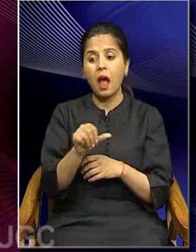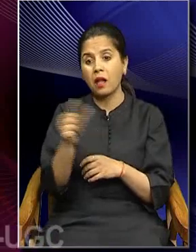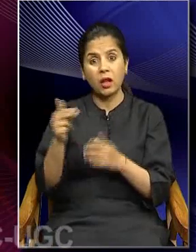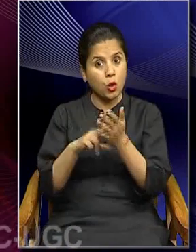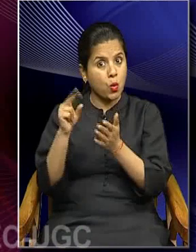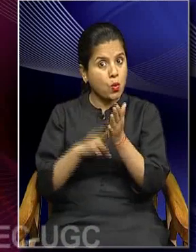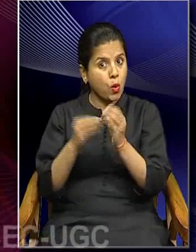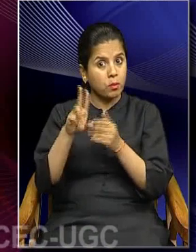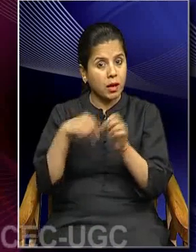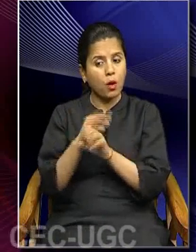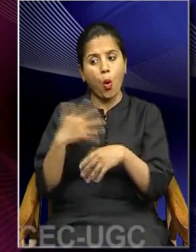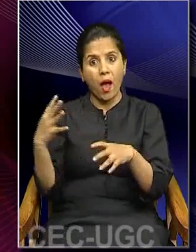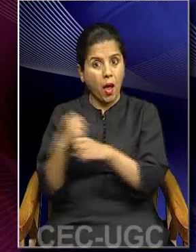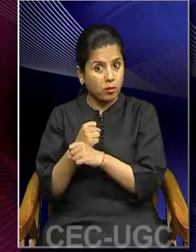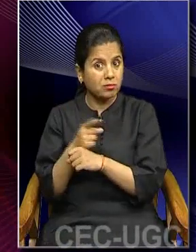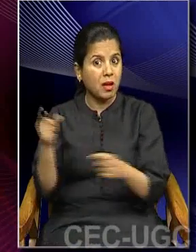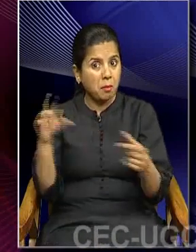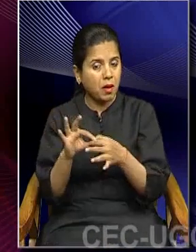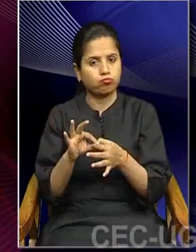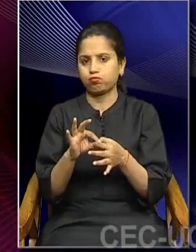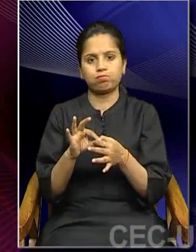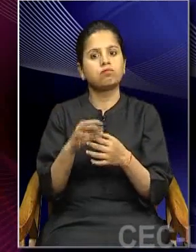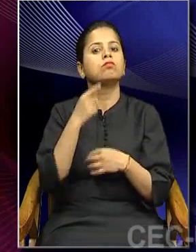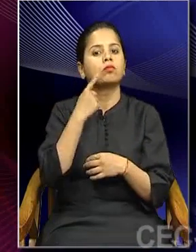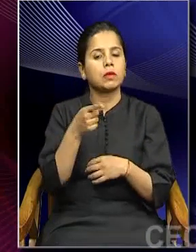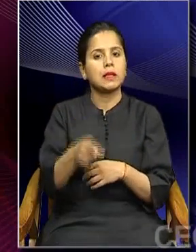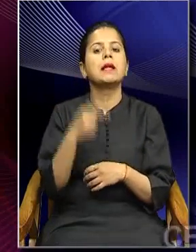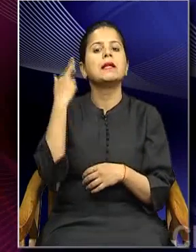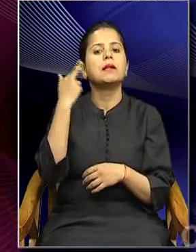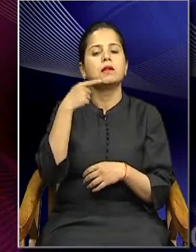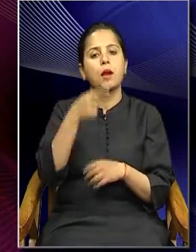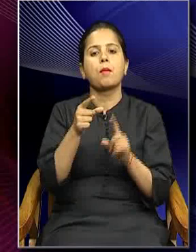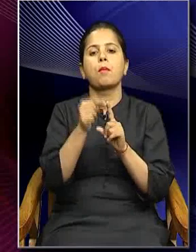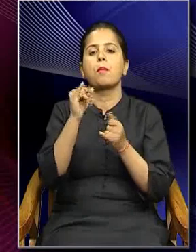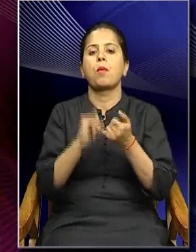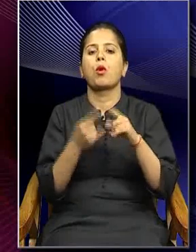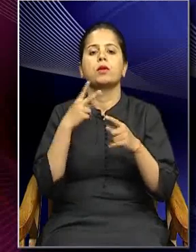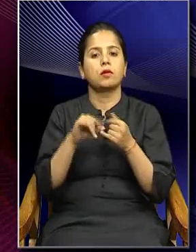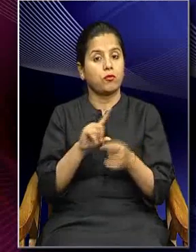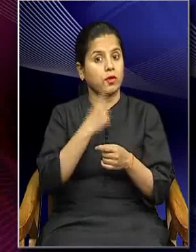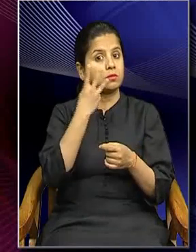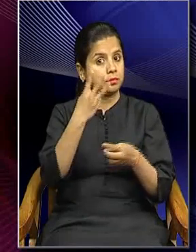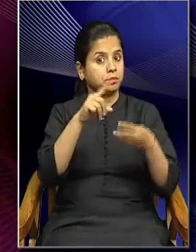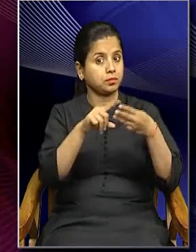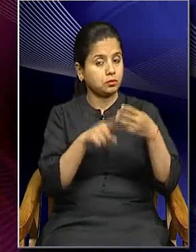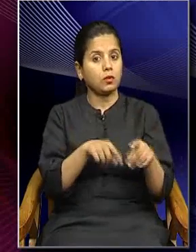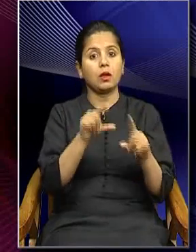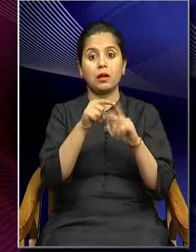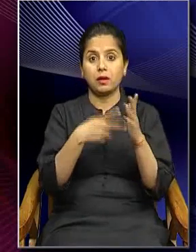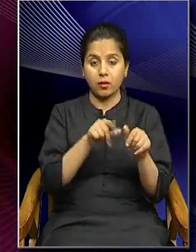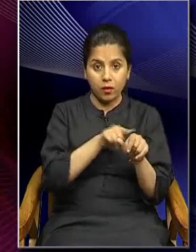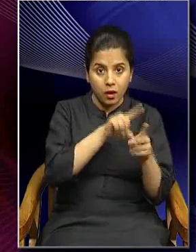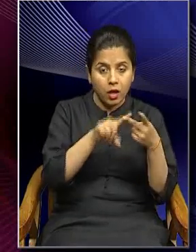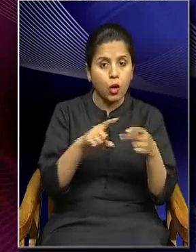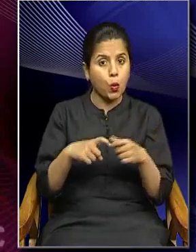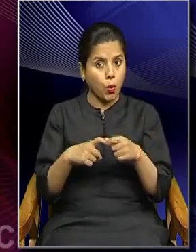or absences. That is why they are called positives. The first 3, that is dravya, guna